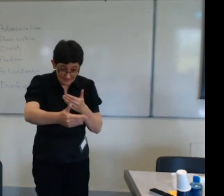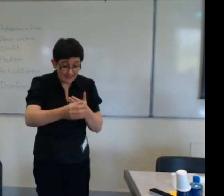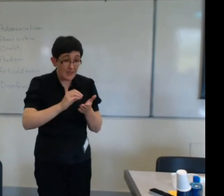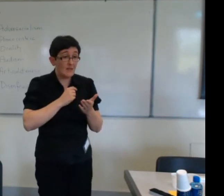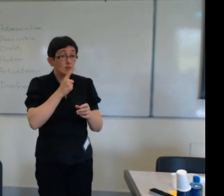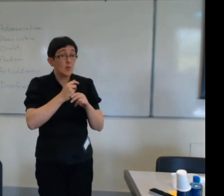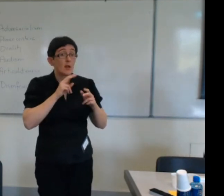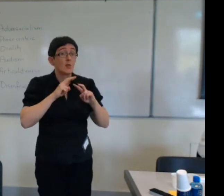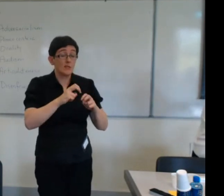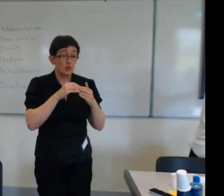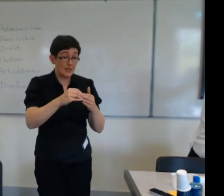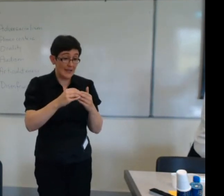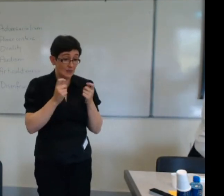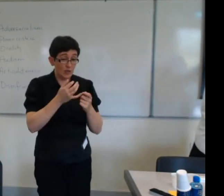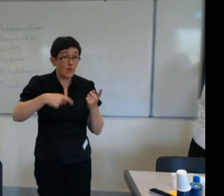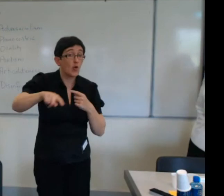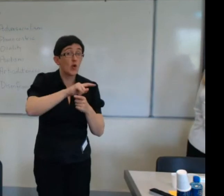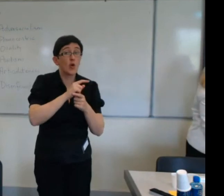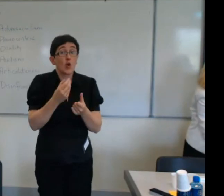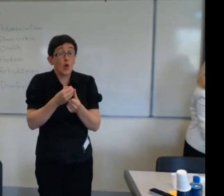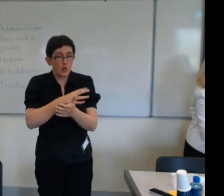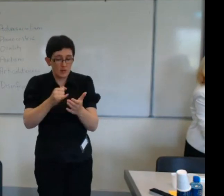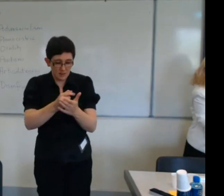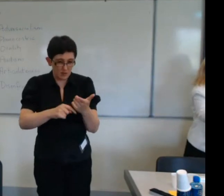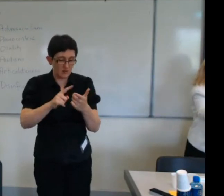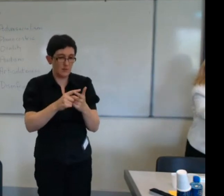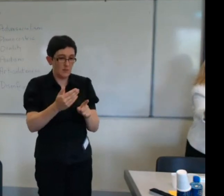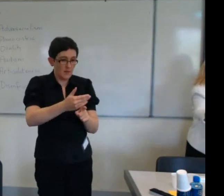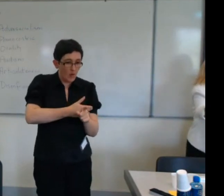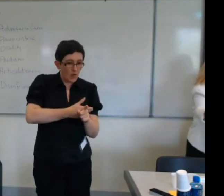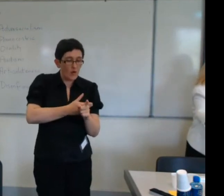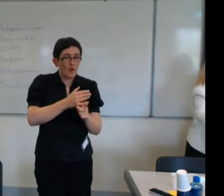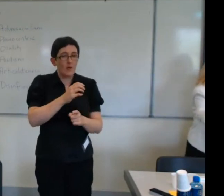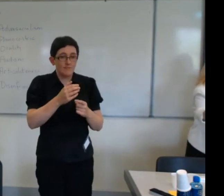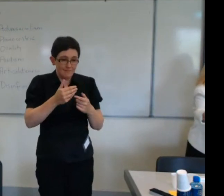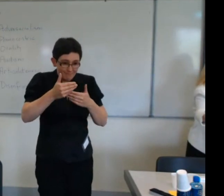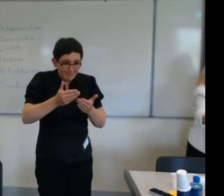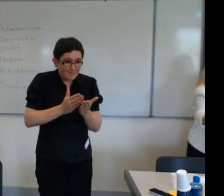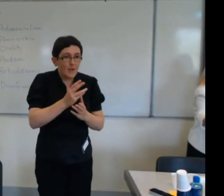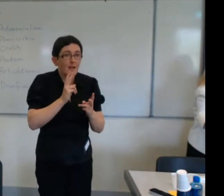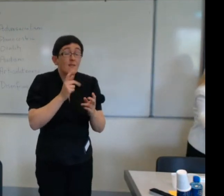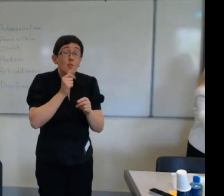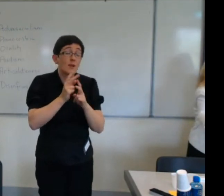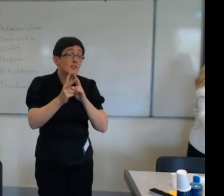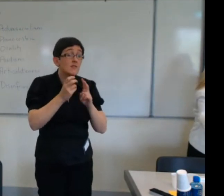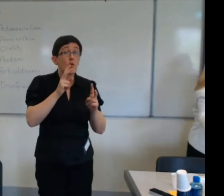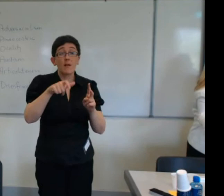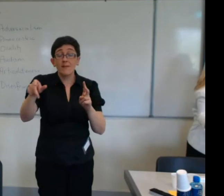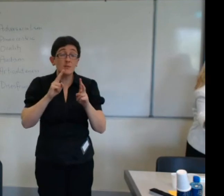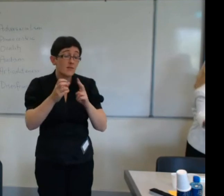for stakeholders. We want to look at the pre-session, the during a session, be that, you know, a police interview or a victim interview or a